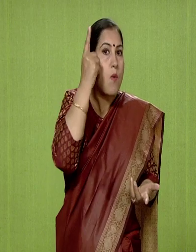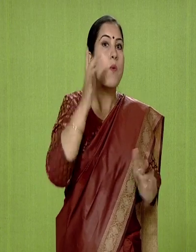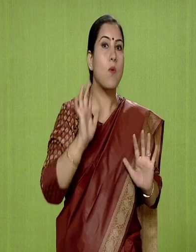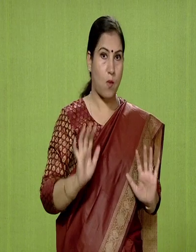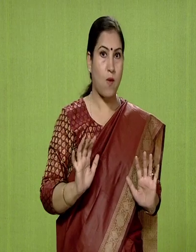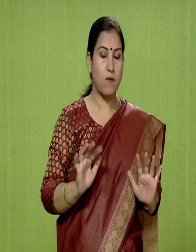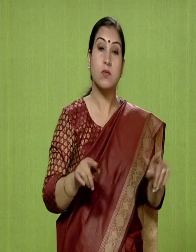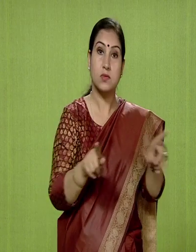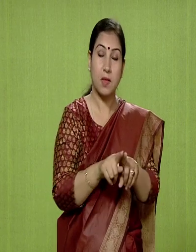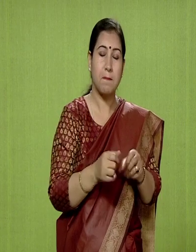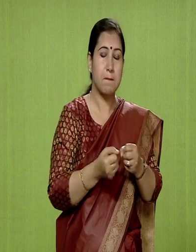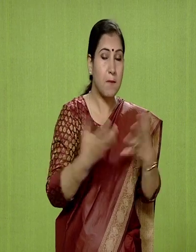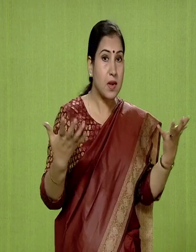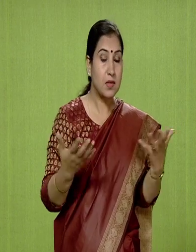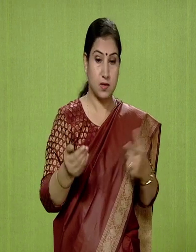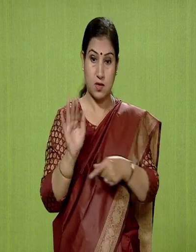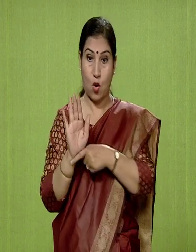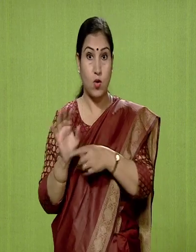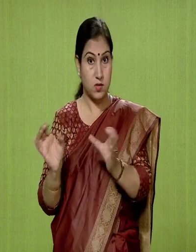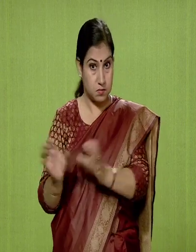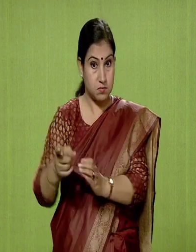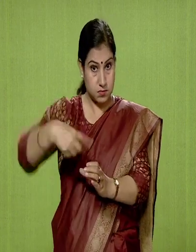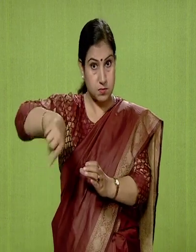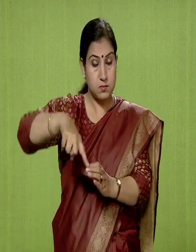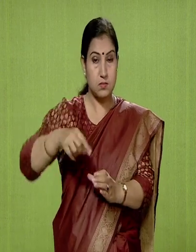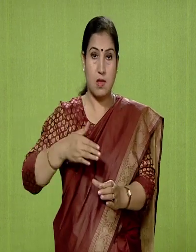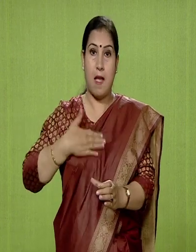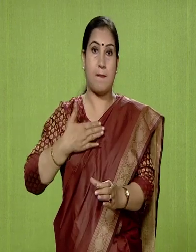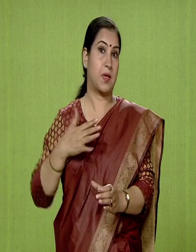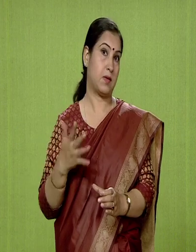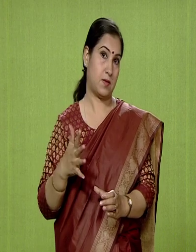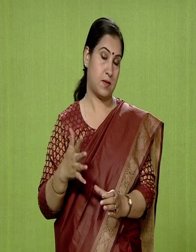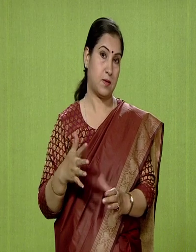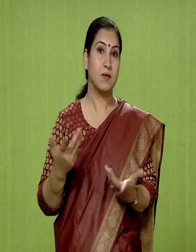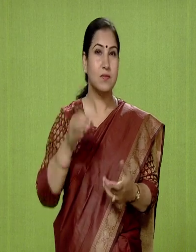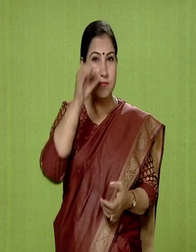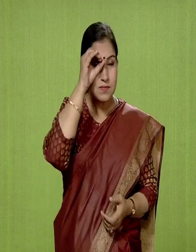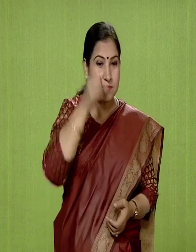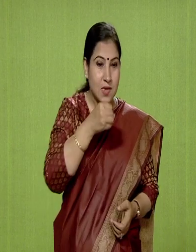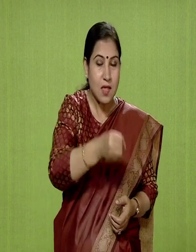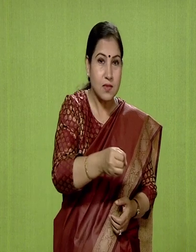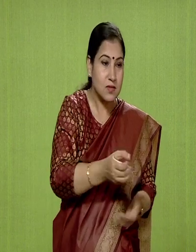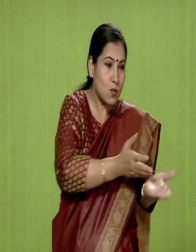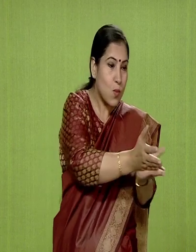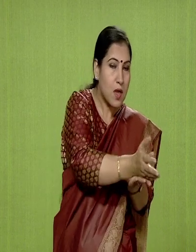However, many people in the Congress party were not happy with Gandhiji's decision